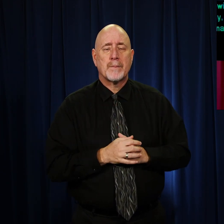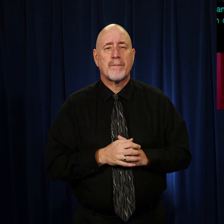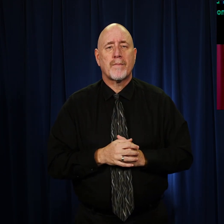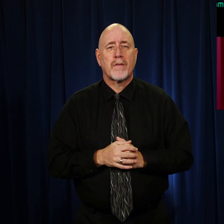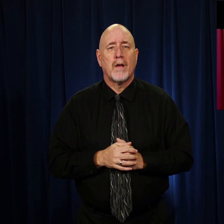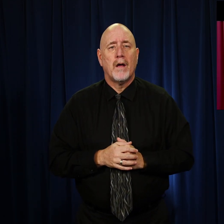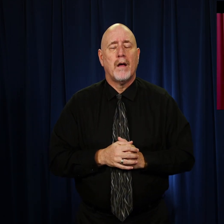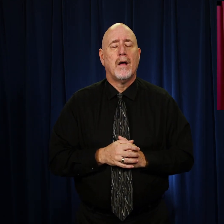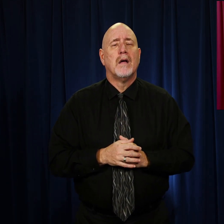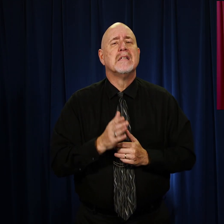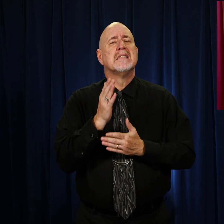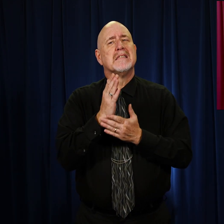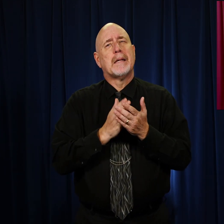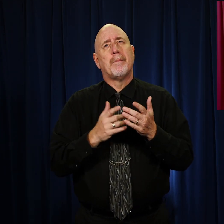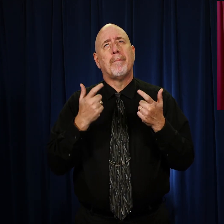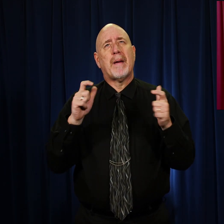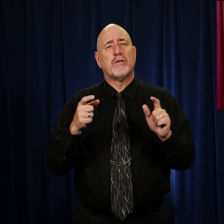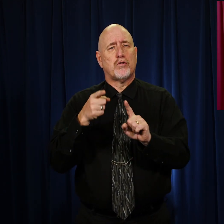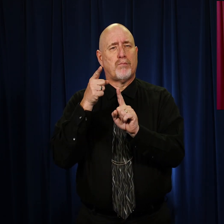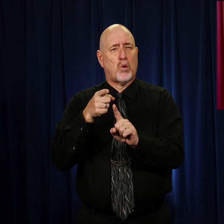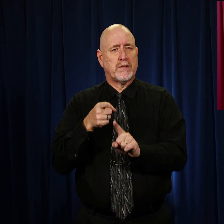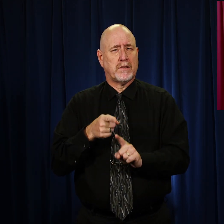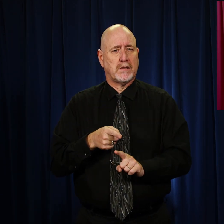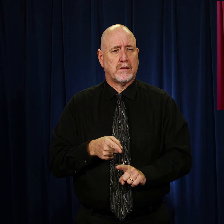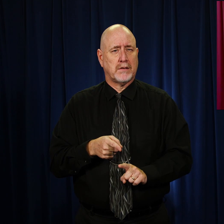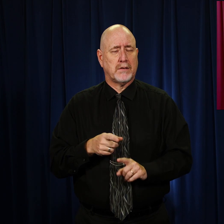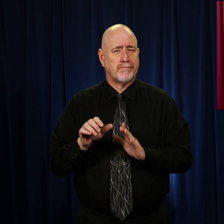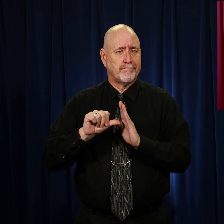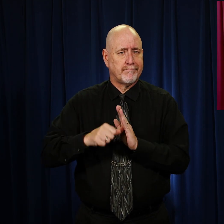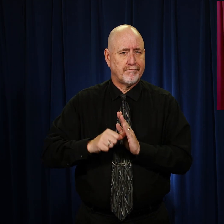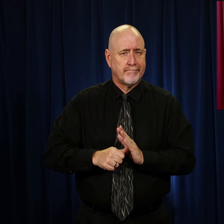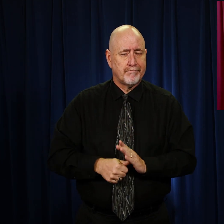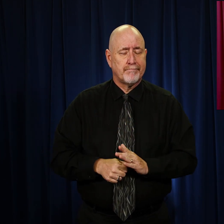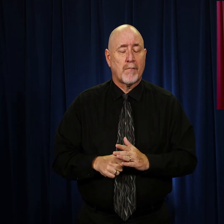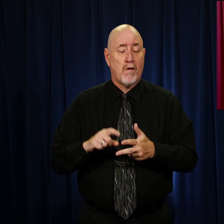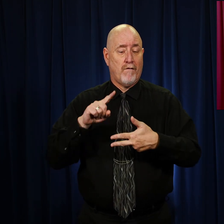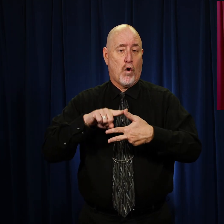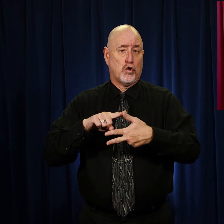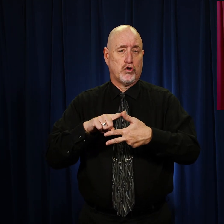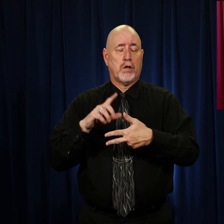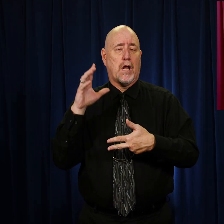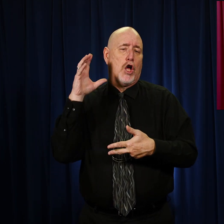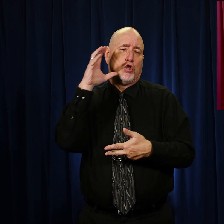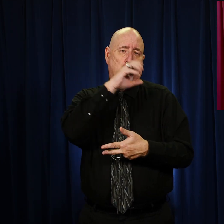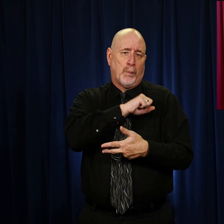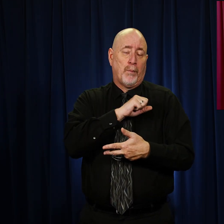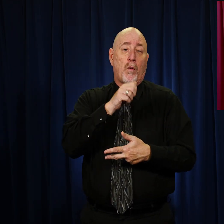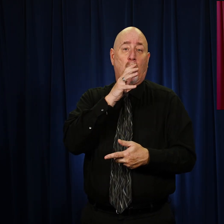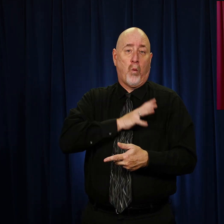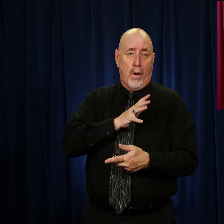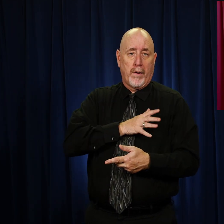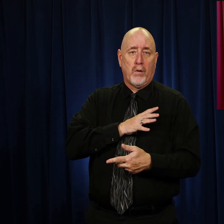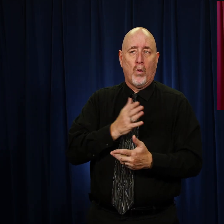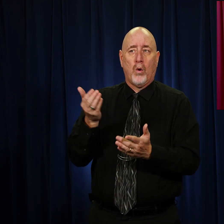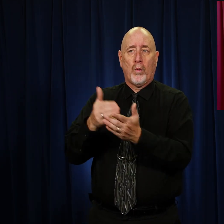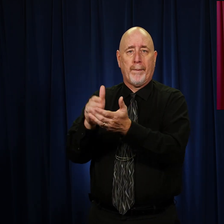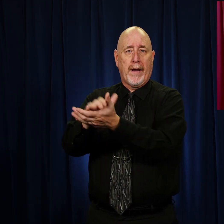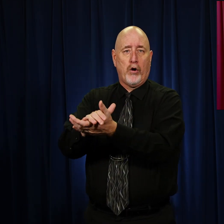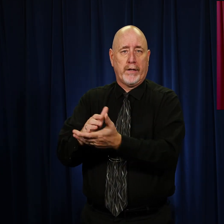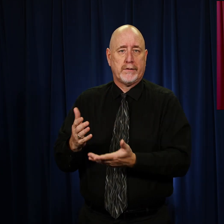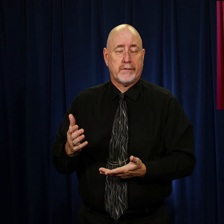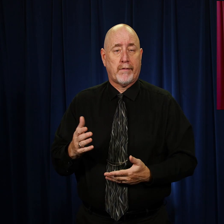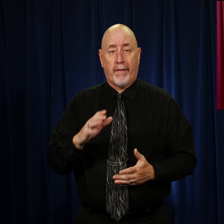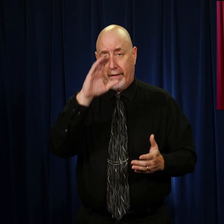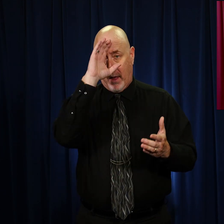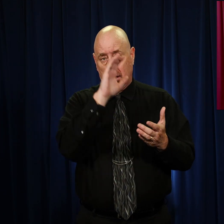Now, there are some major points here that we want to consider. First of all, it's assumed that the woman will remarry.